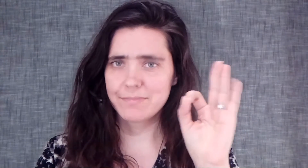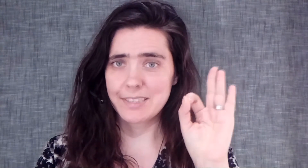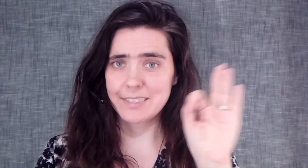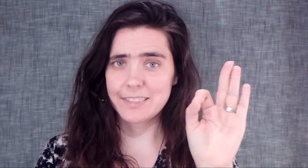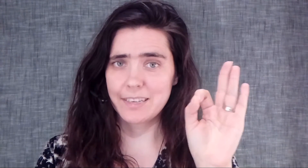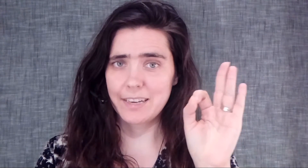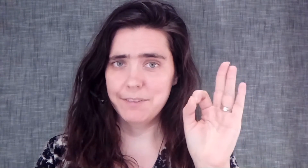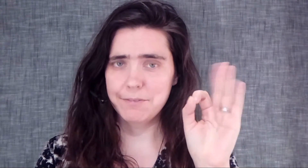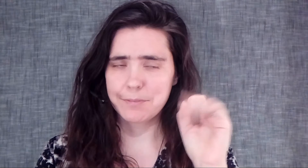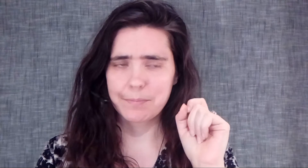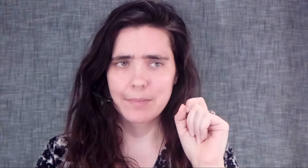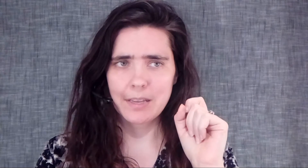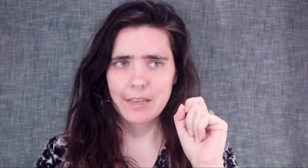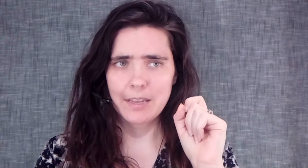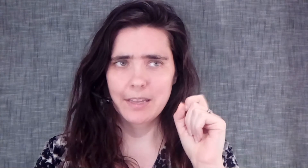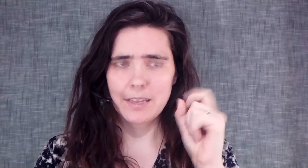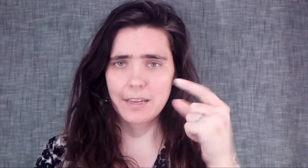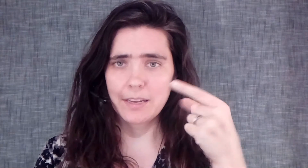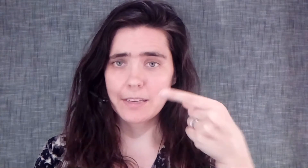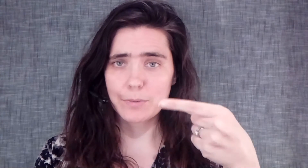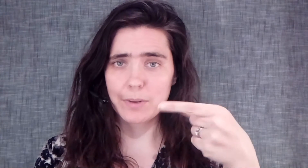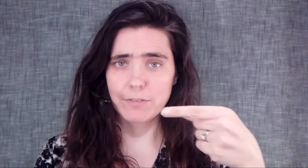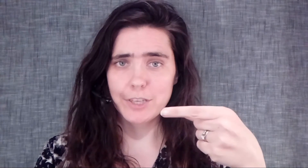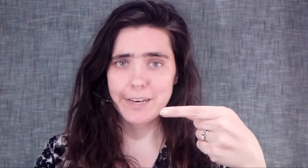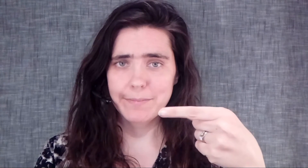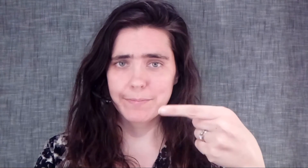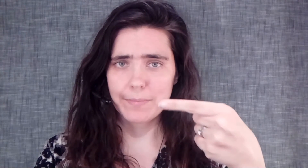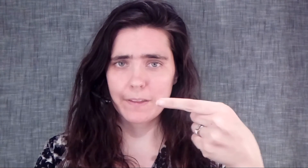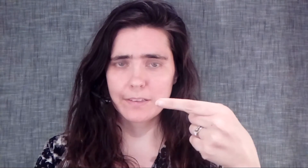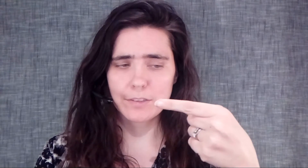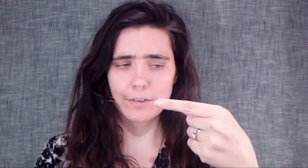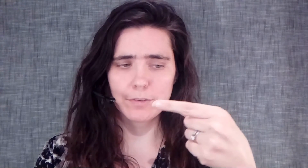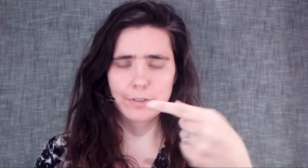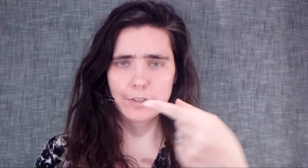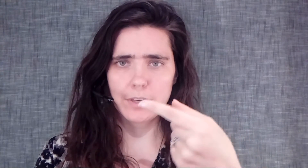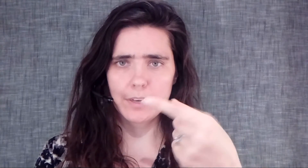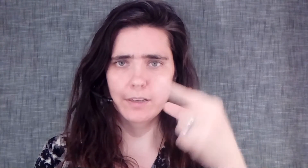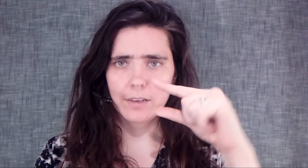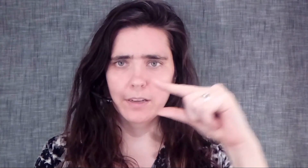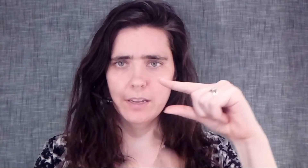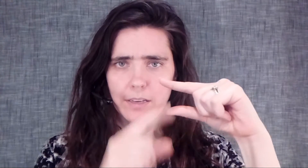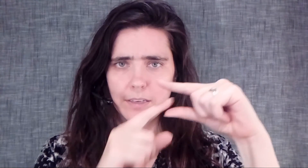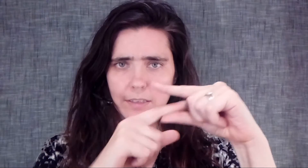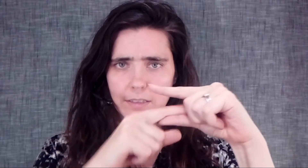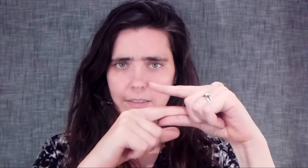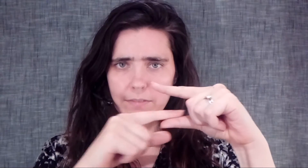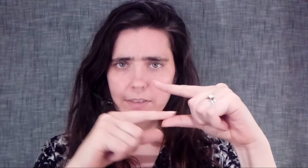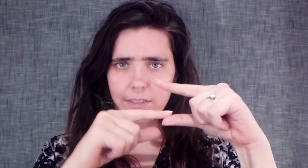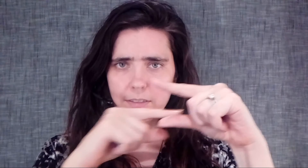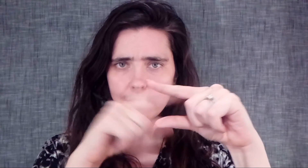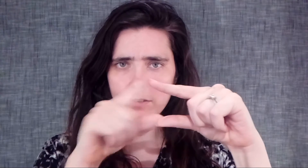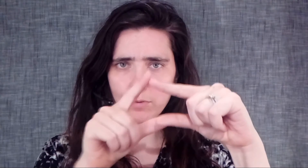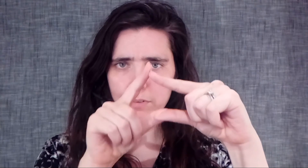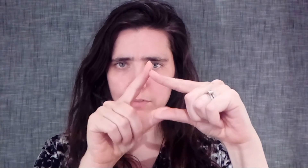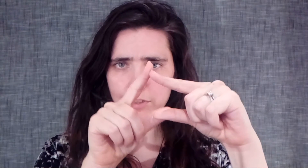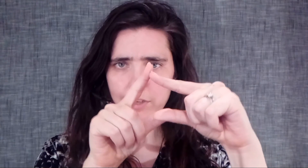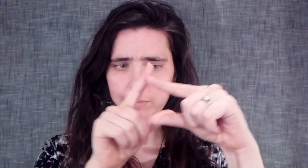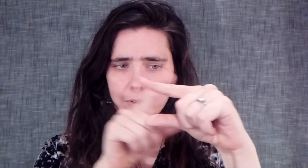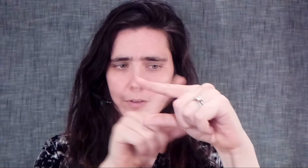it's an F. Next we have G. So G it does have this sort of shape, so your